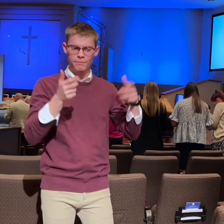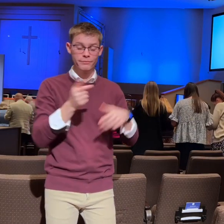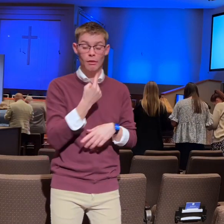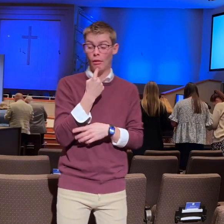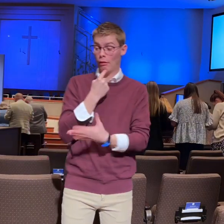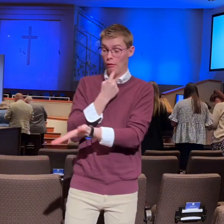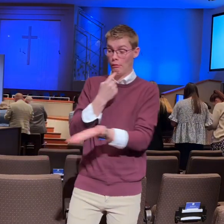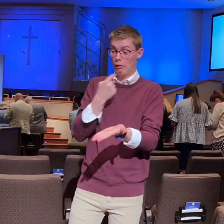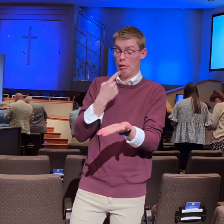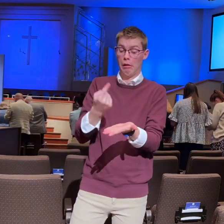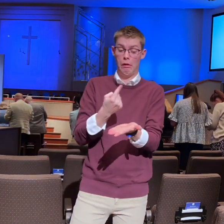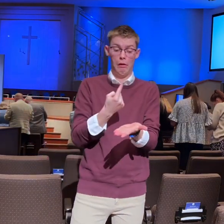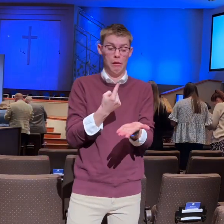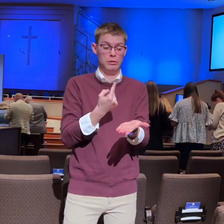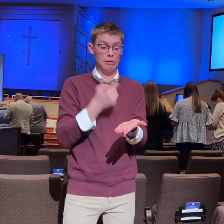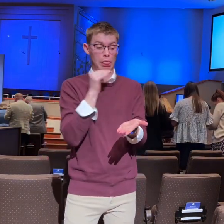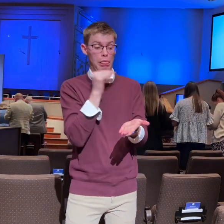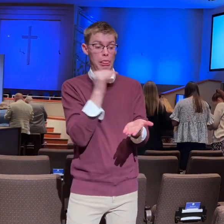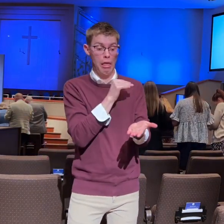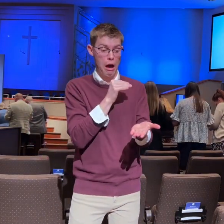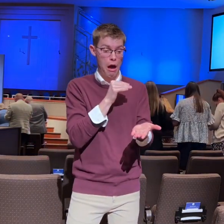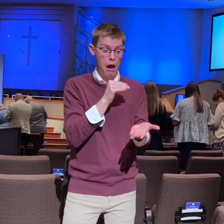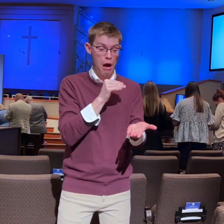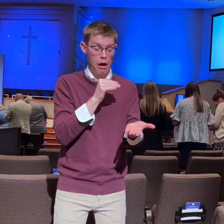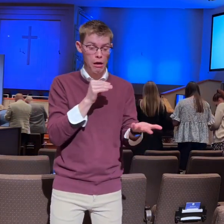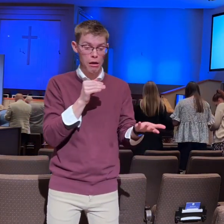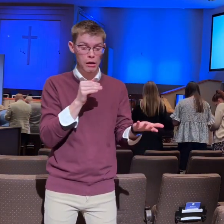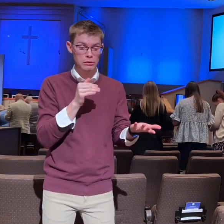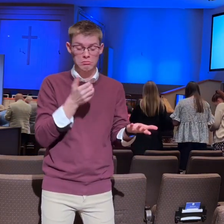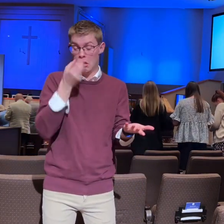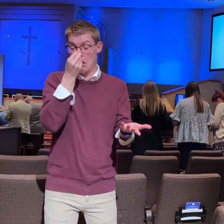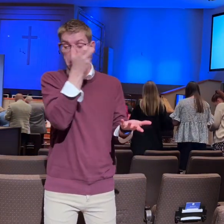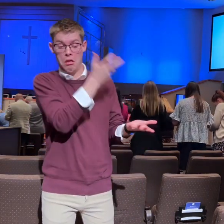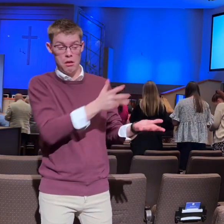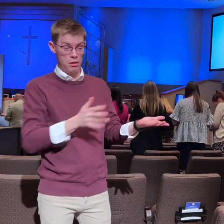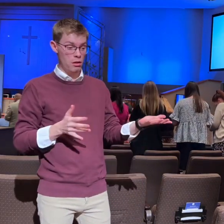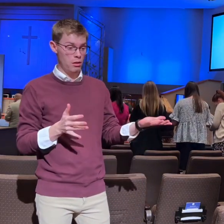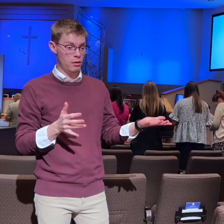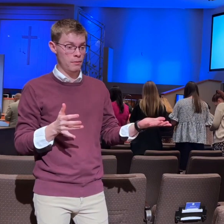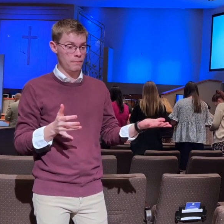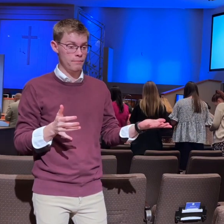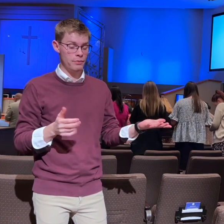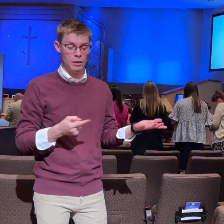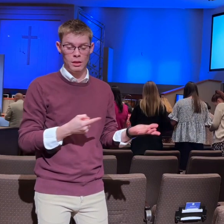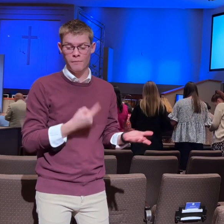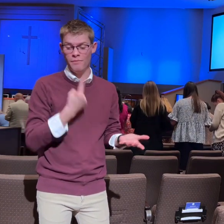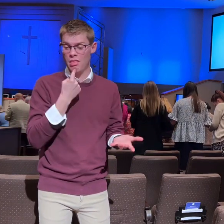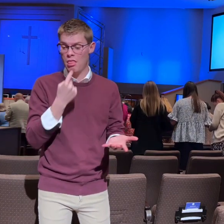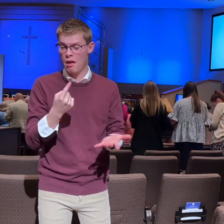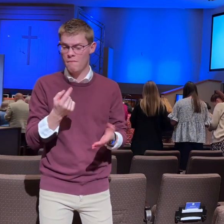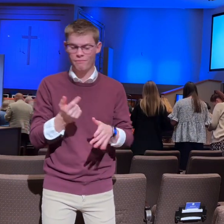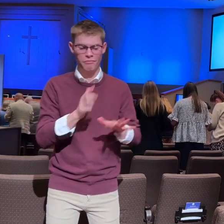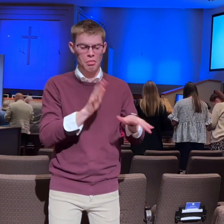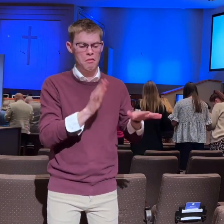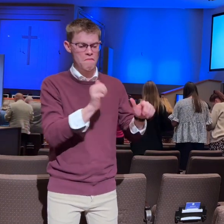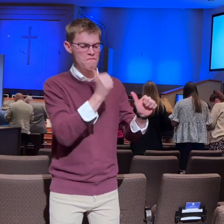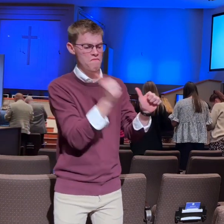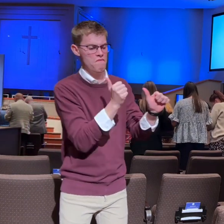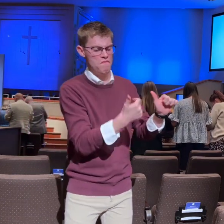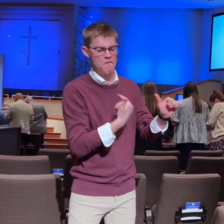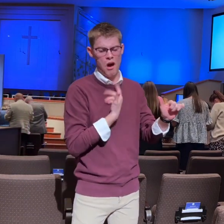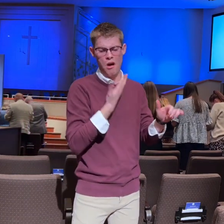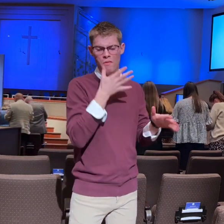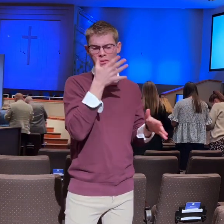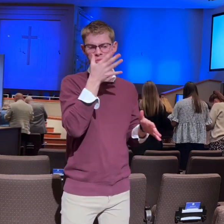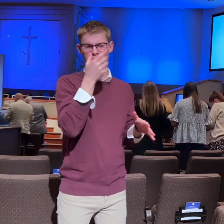their own conscience seared with a hot iron, forbidding to marry and commanding to abstain from meats which God hath created to be received with